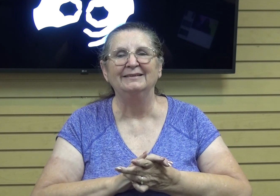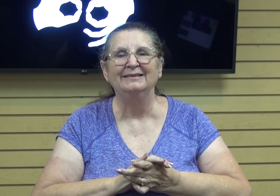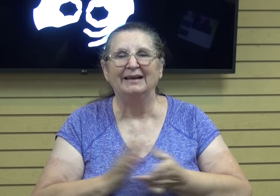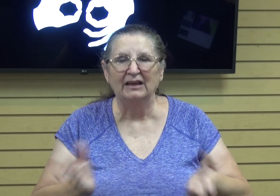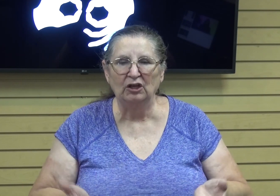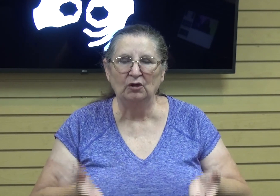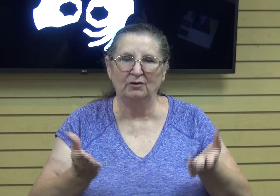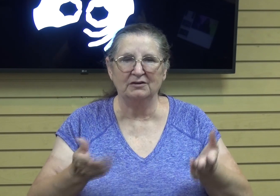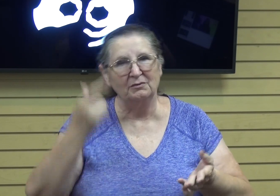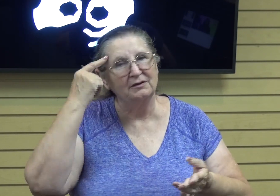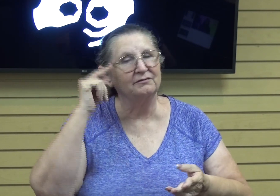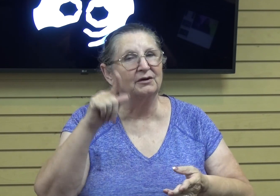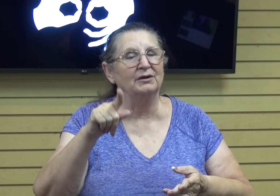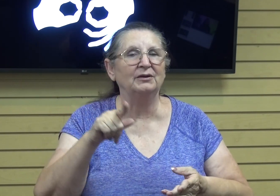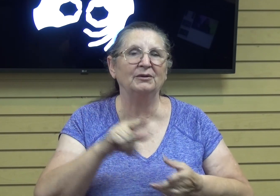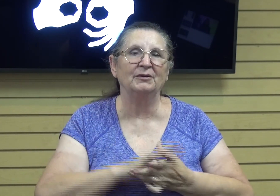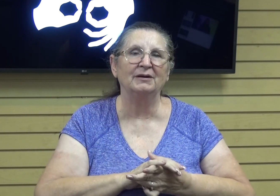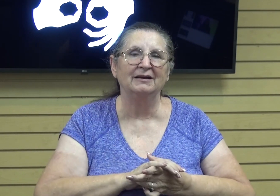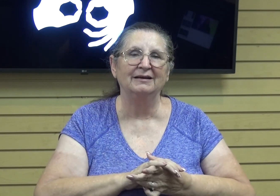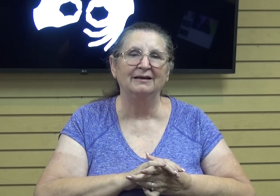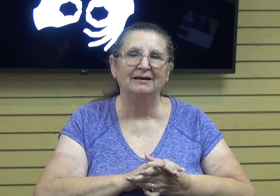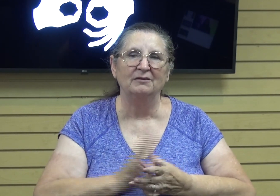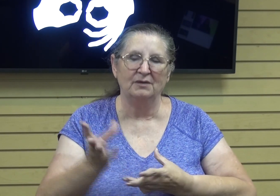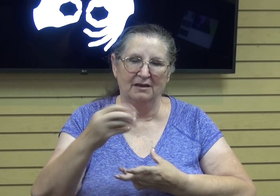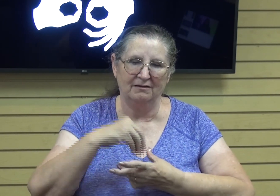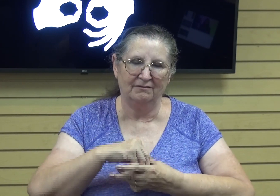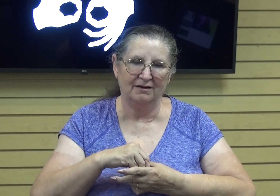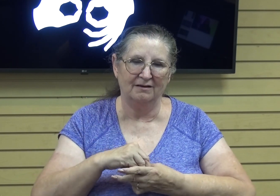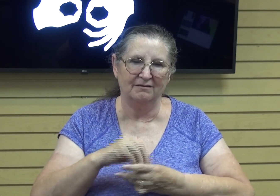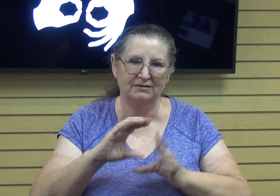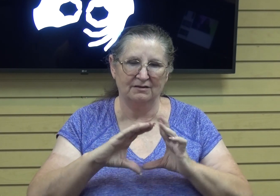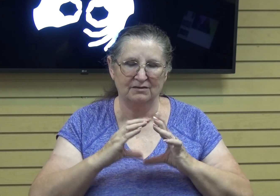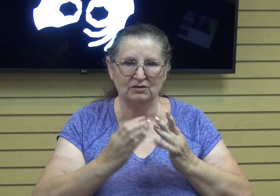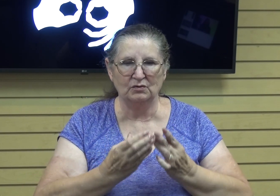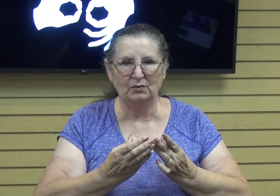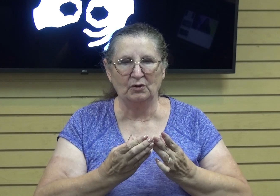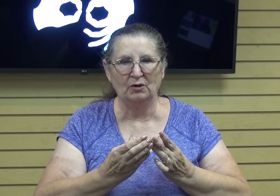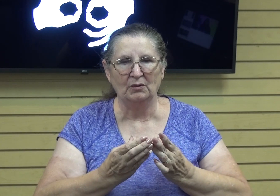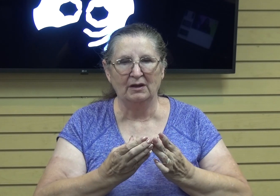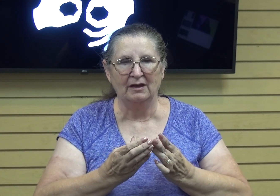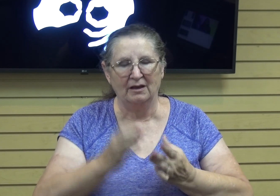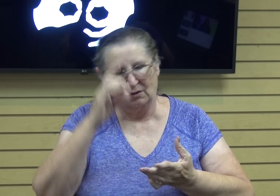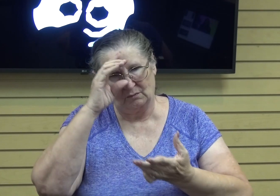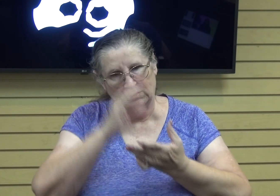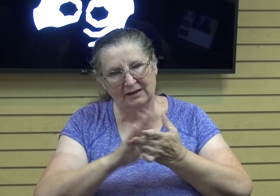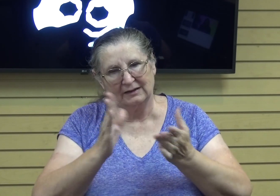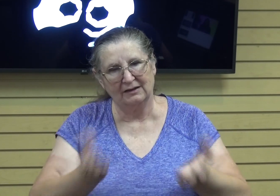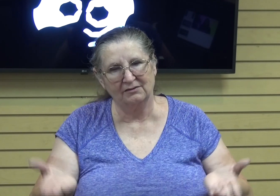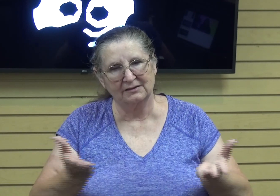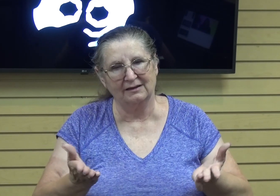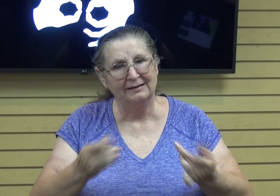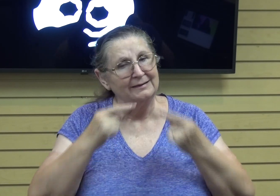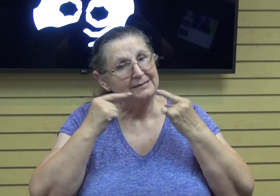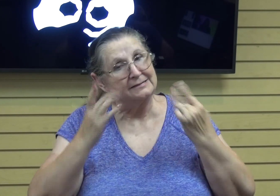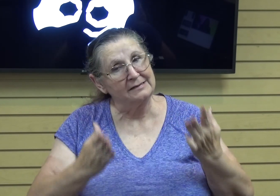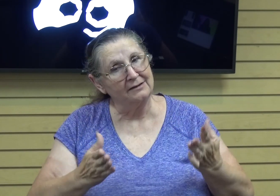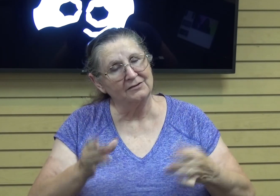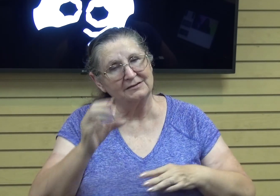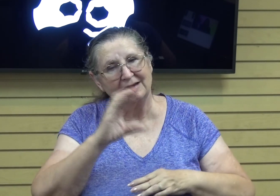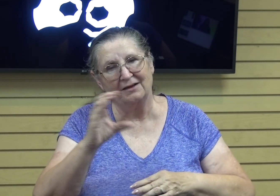encouragement for you guys to just be part of this group of believers here or sinners in Calvary Chapel Hemet, and